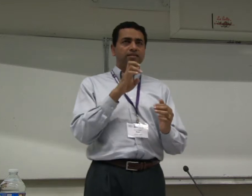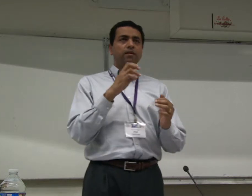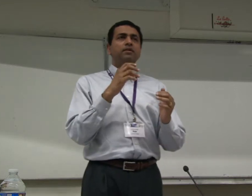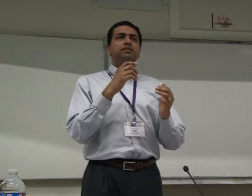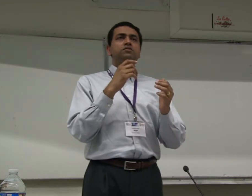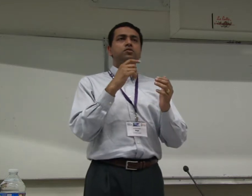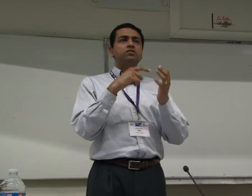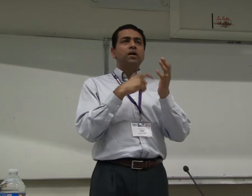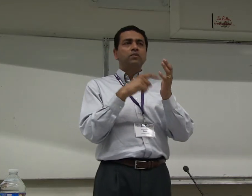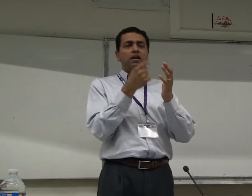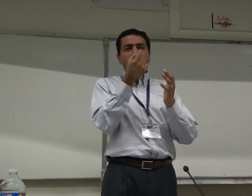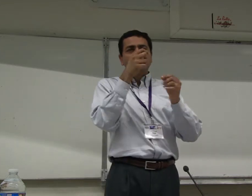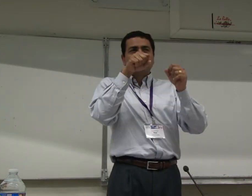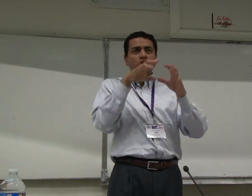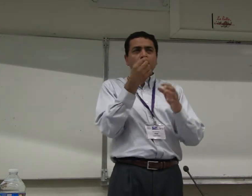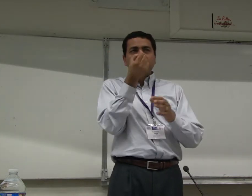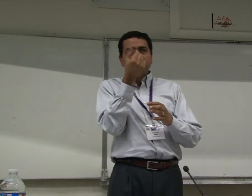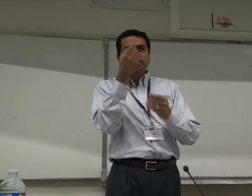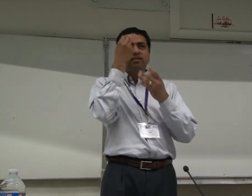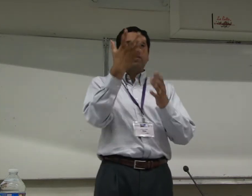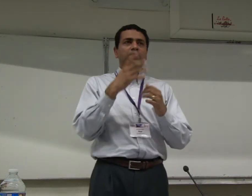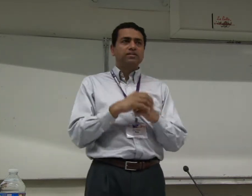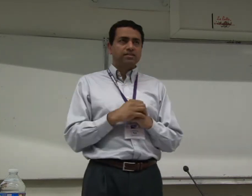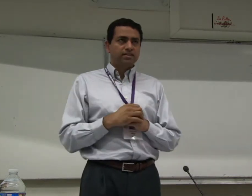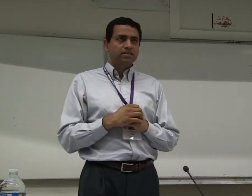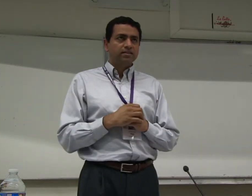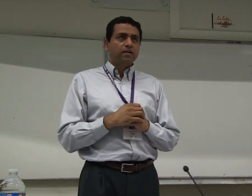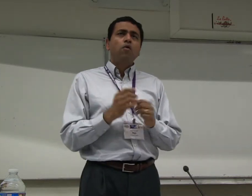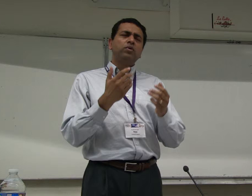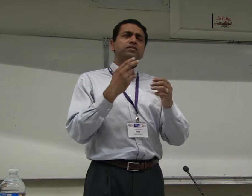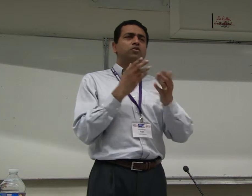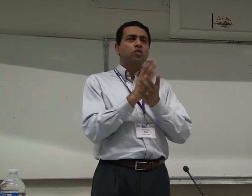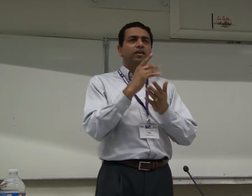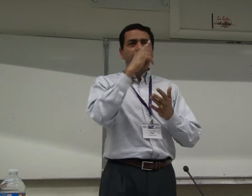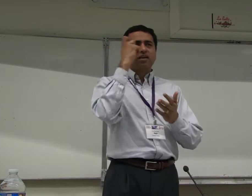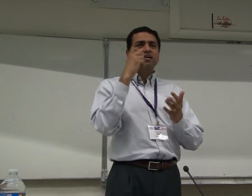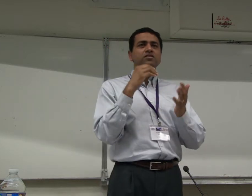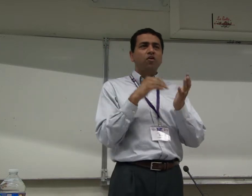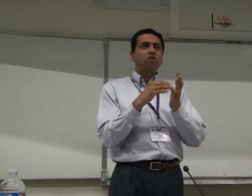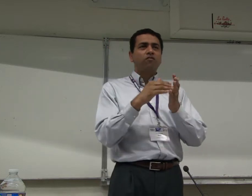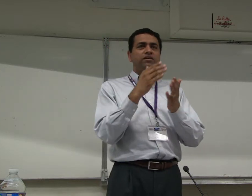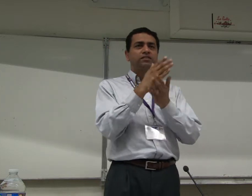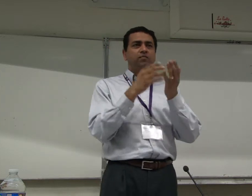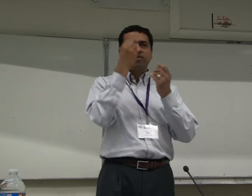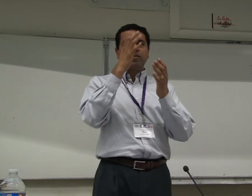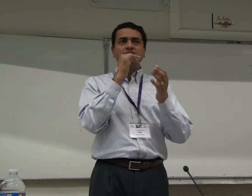listening to the speech. So our reading rate is slower than our listening rate.